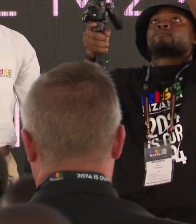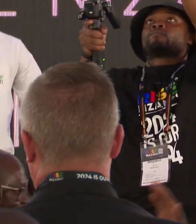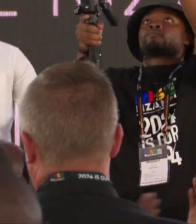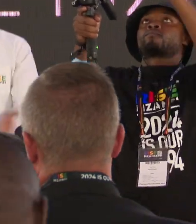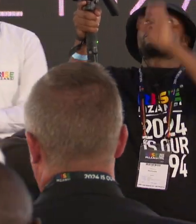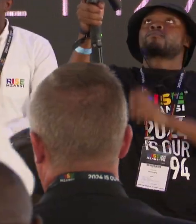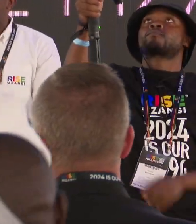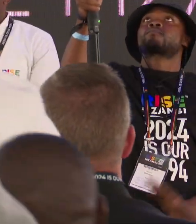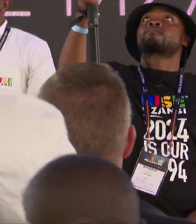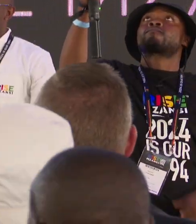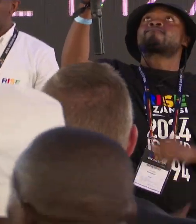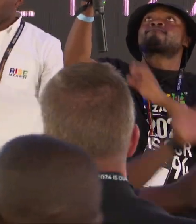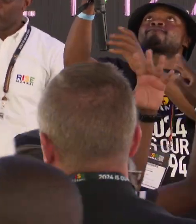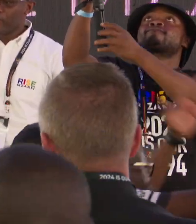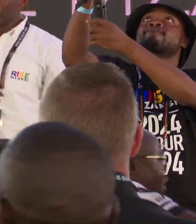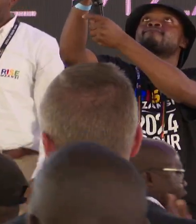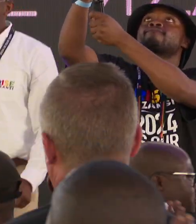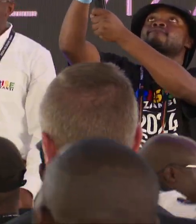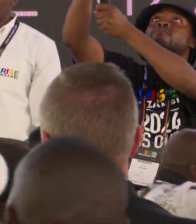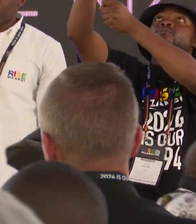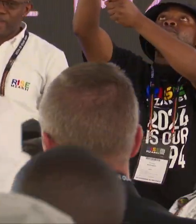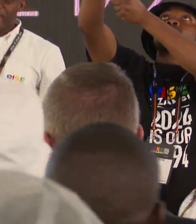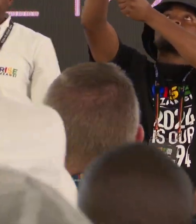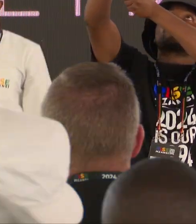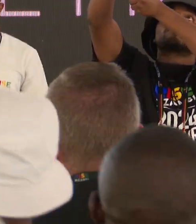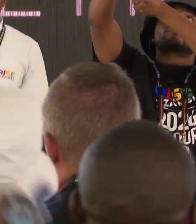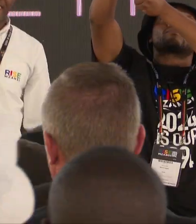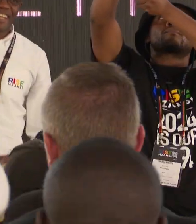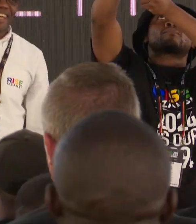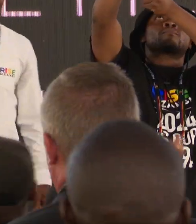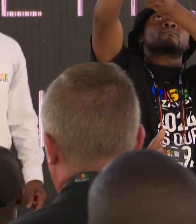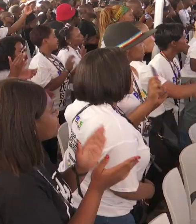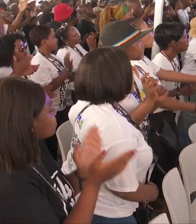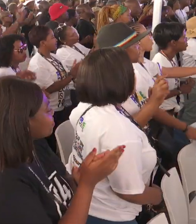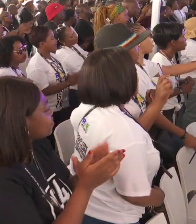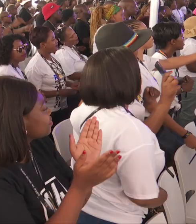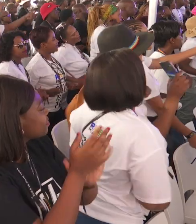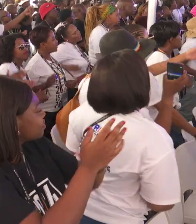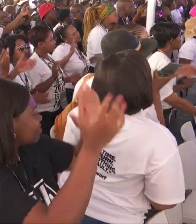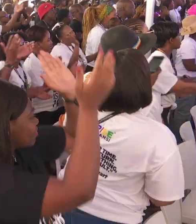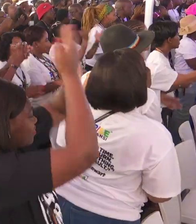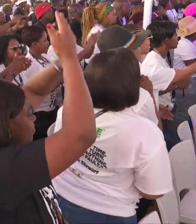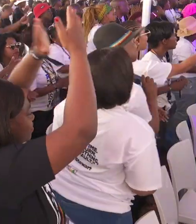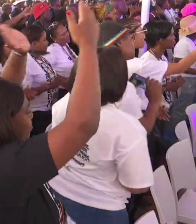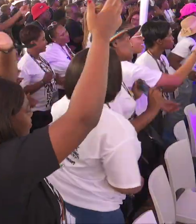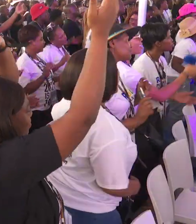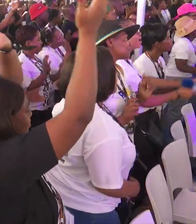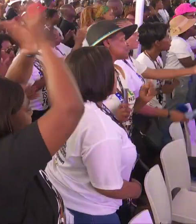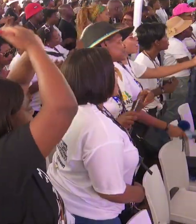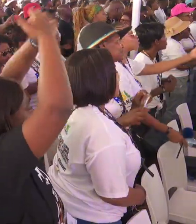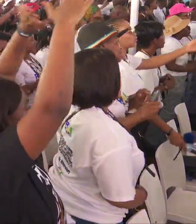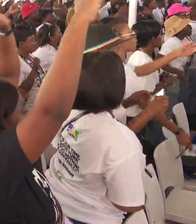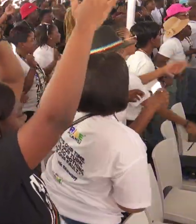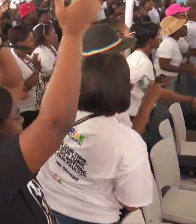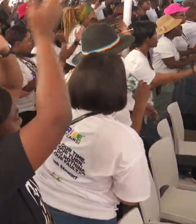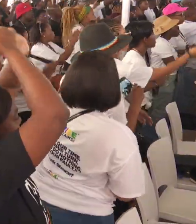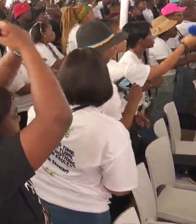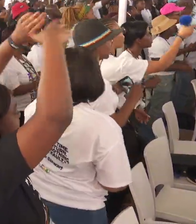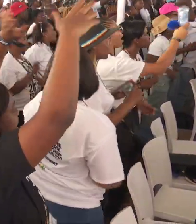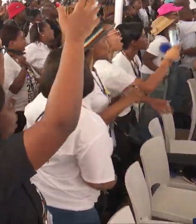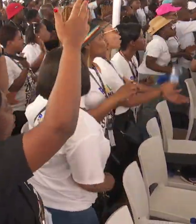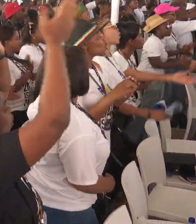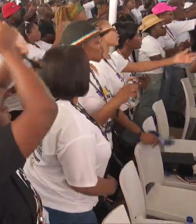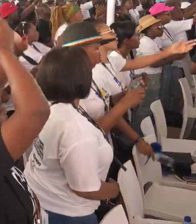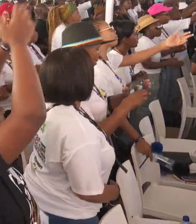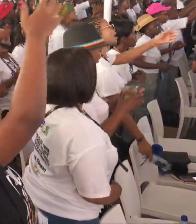Tua, Horobar, Tua, Tua, Kerila, Horobarete, Tua,